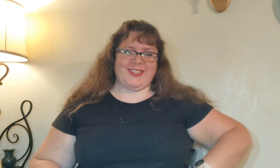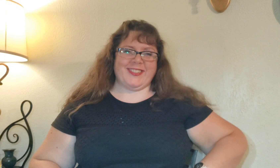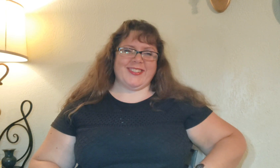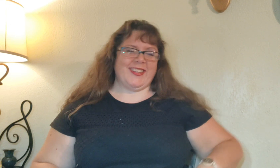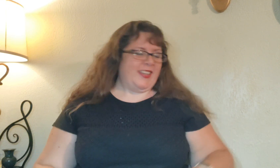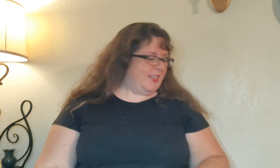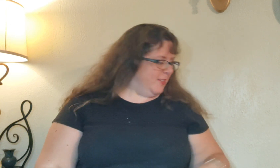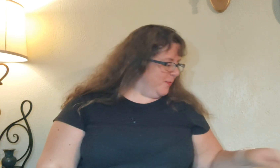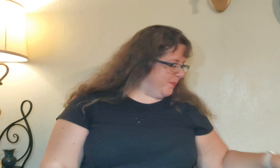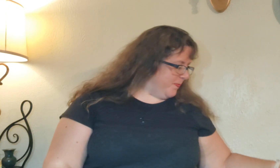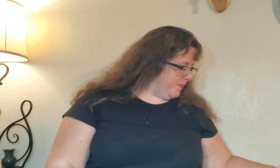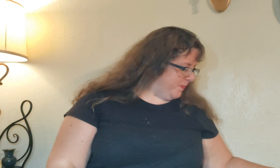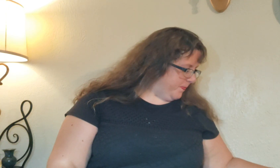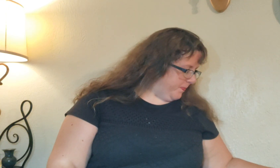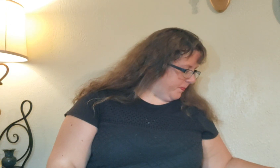Lords.